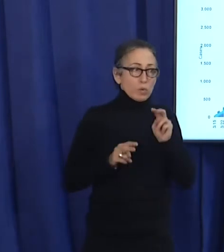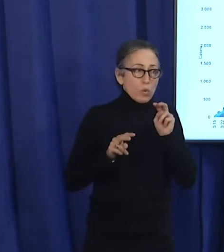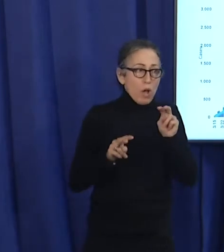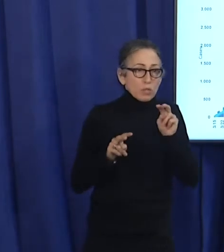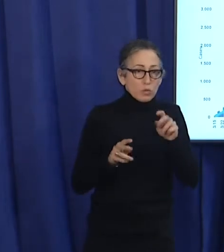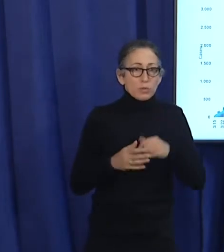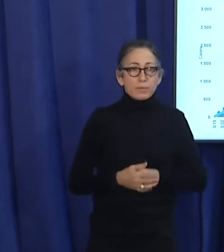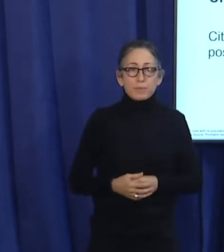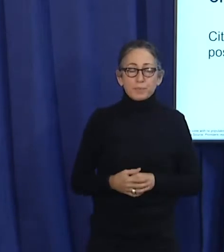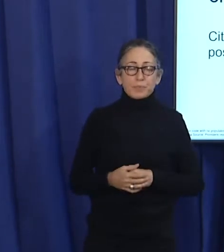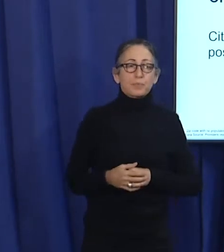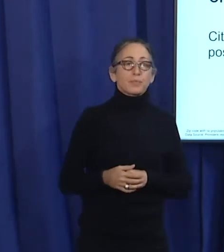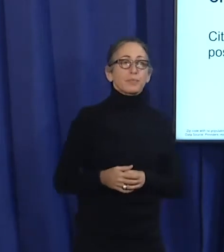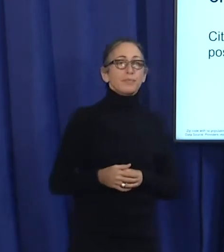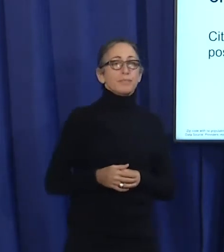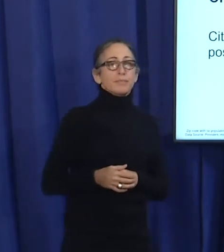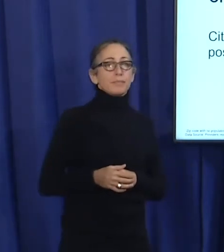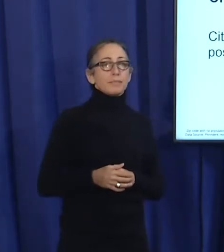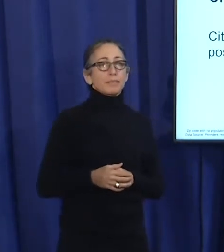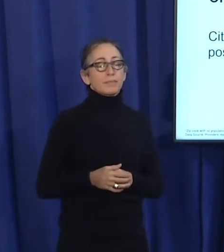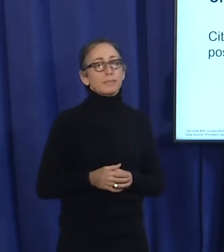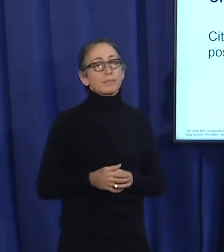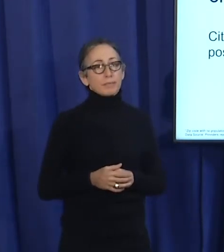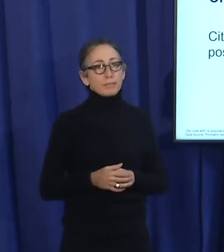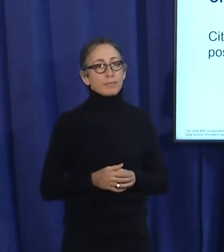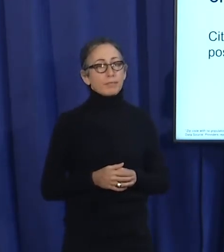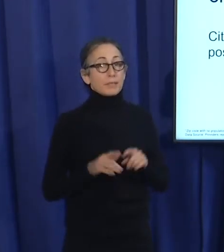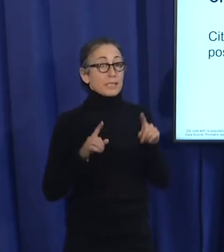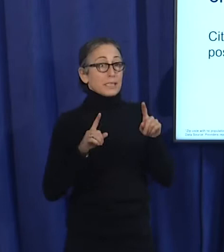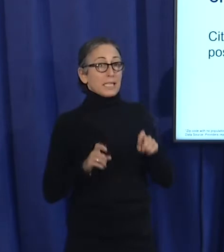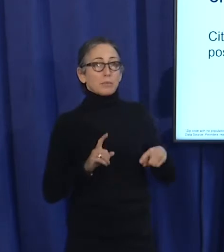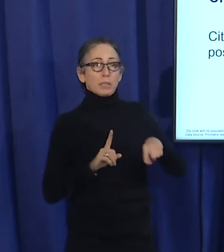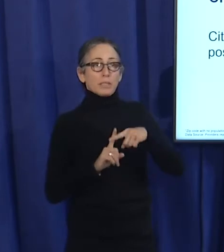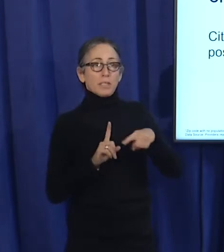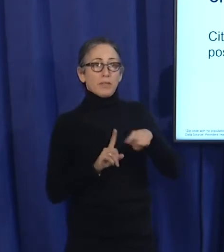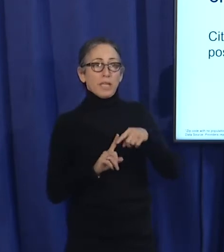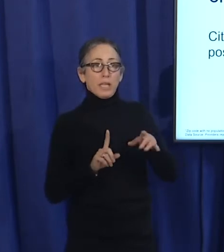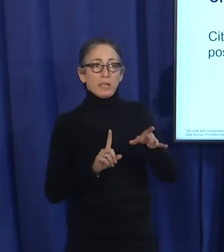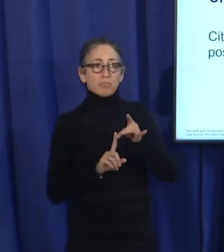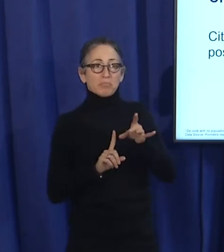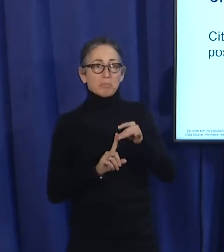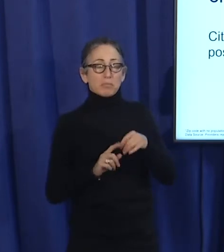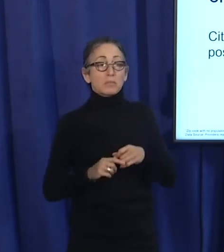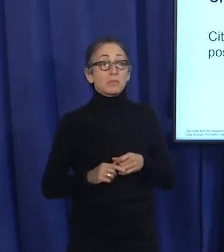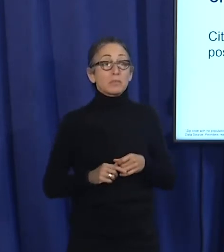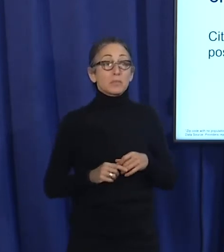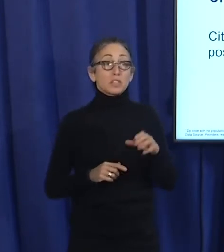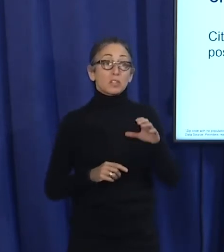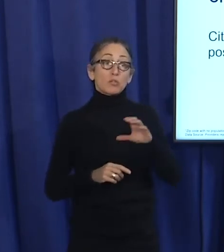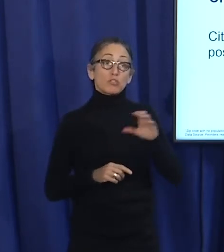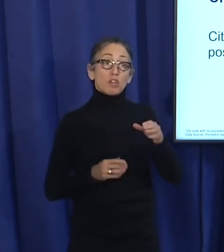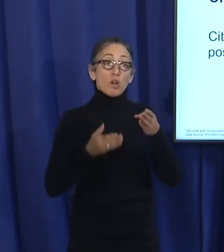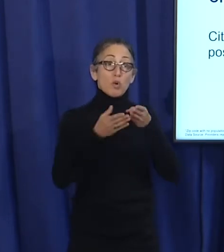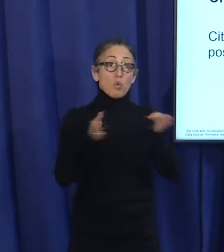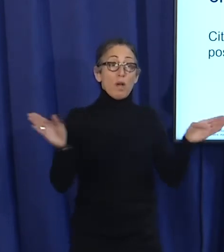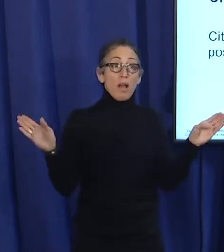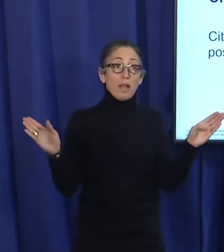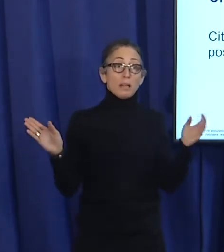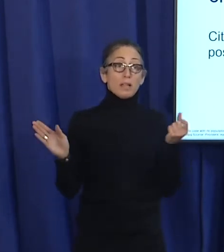that may have. Here's what our test positivity is looking like. The citywide test positivity is currently